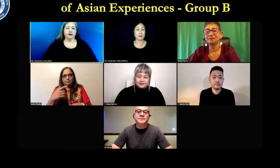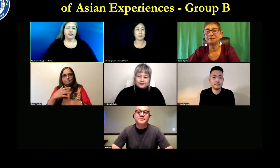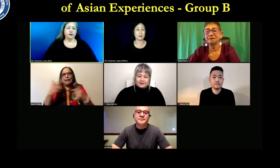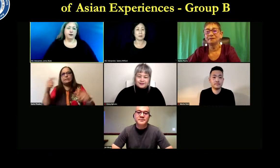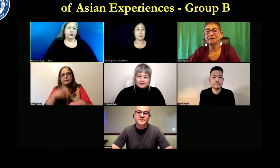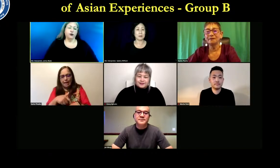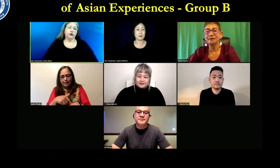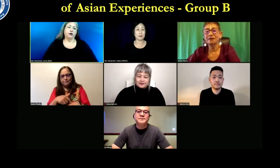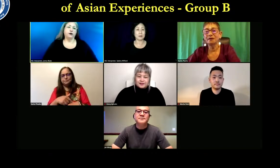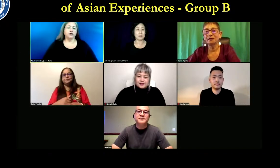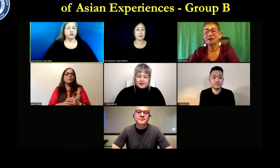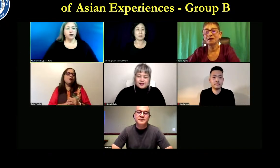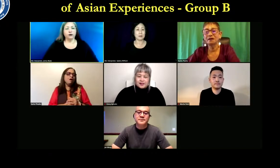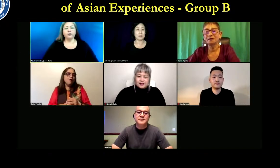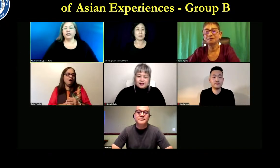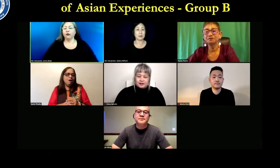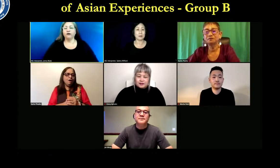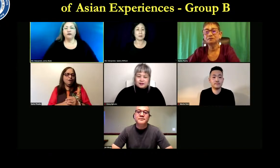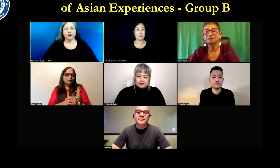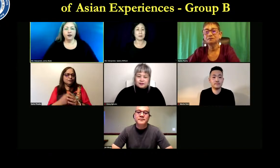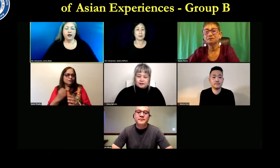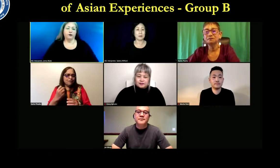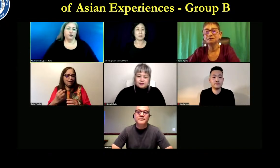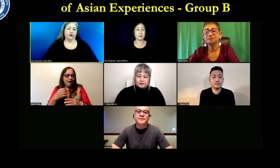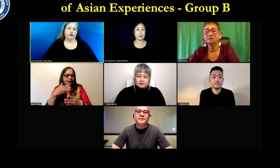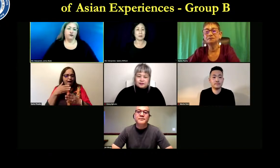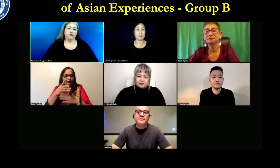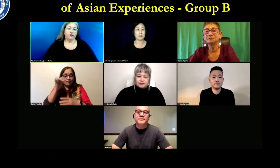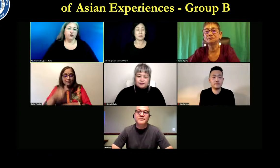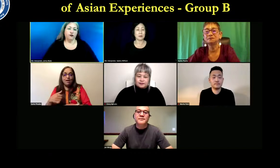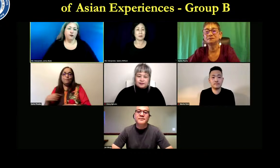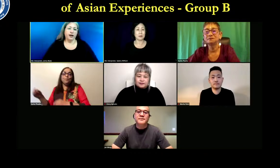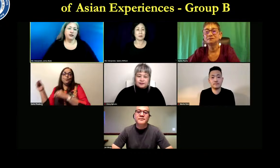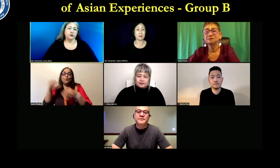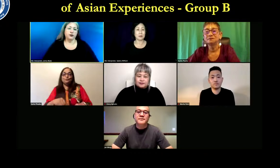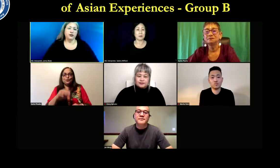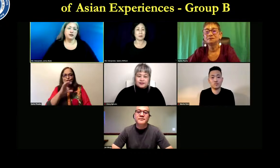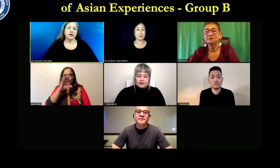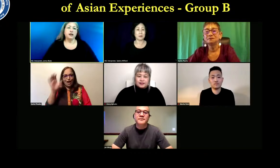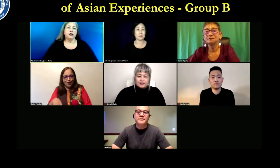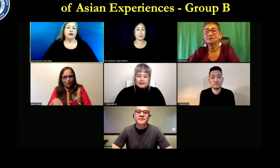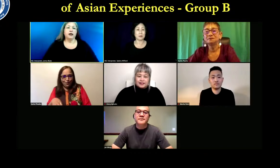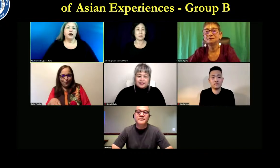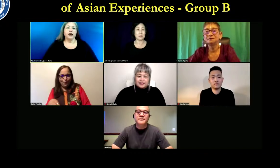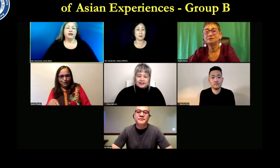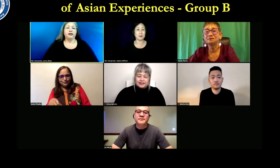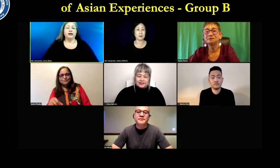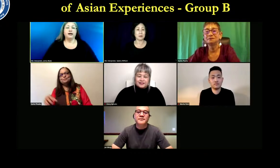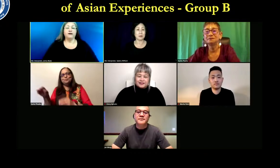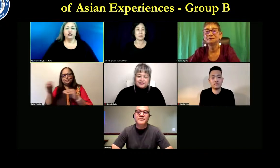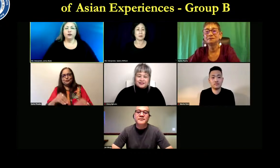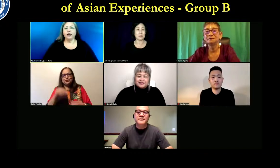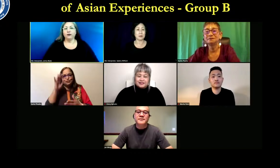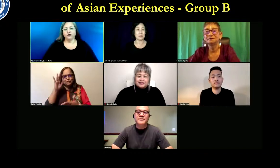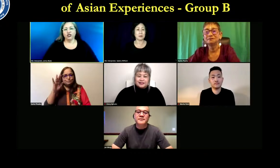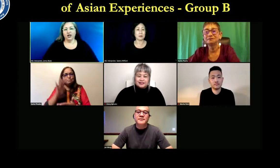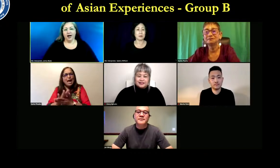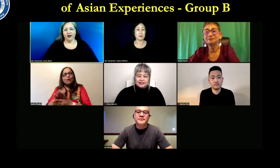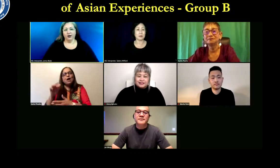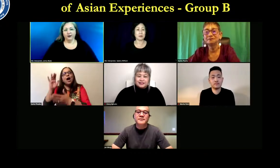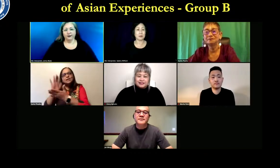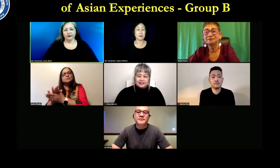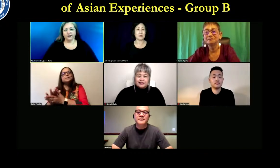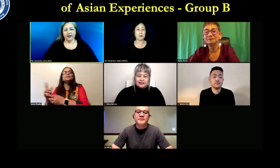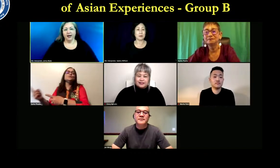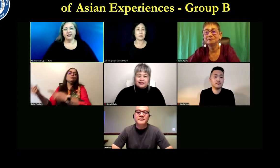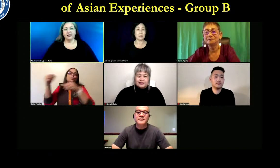of Indian people. It was a small group, but they were very helpful for my experience. And eventually I moved to